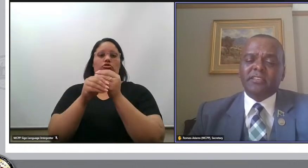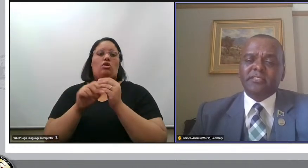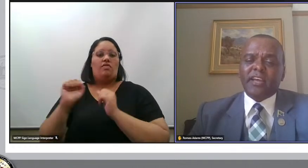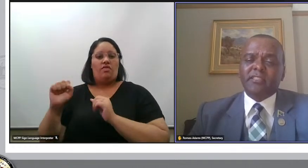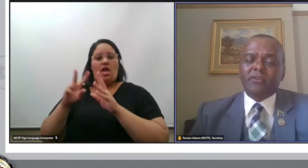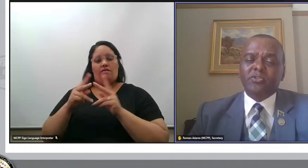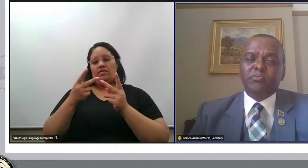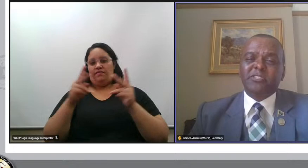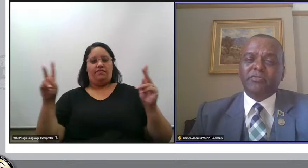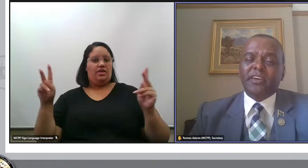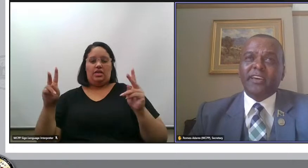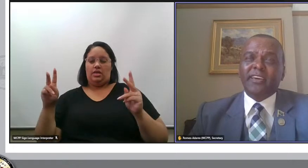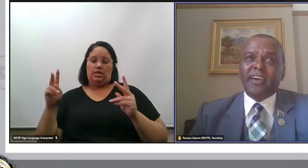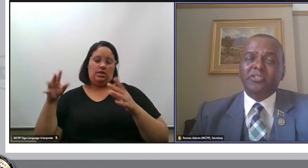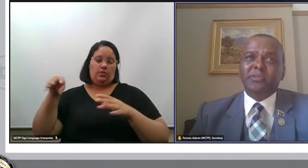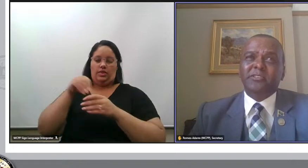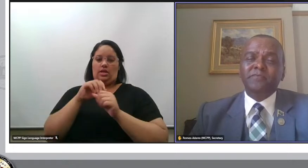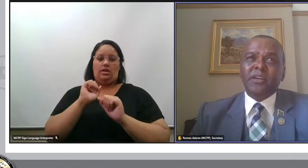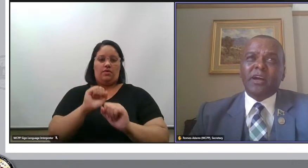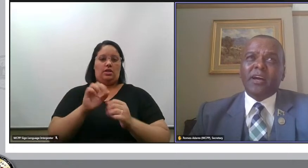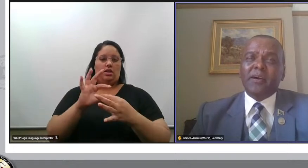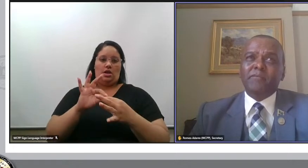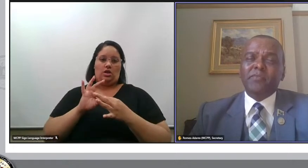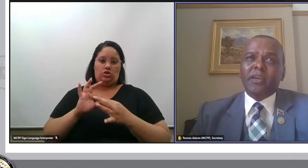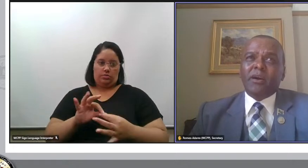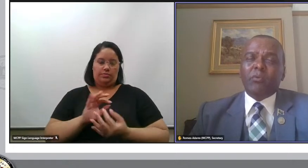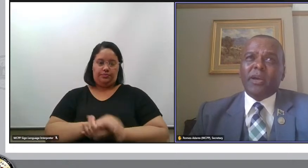different status at those specific engagements.